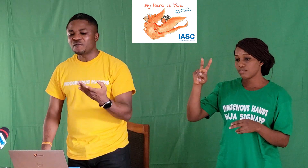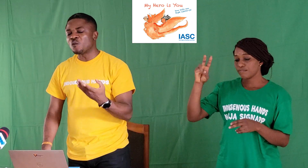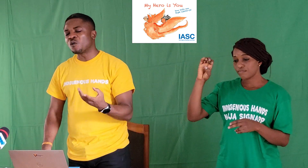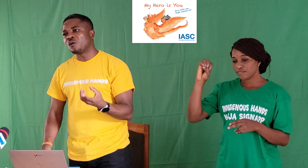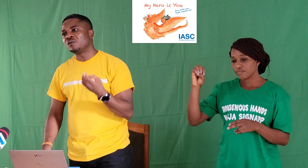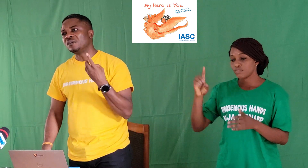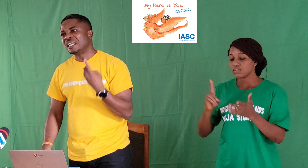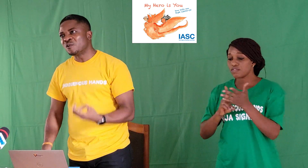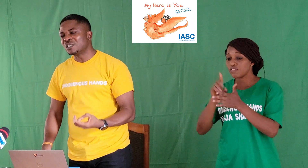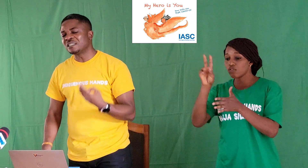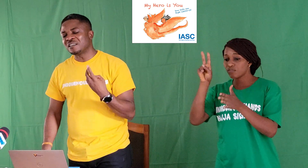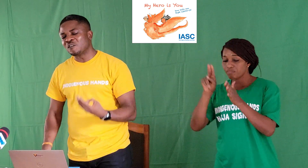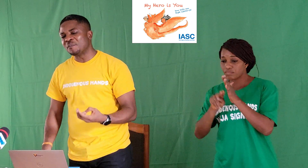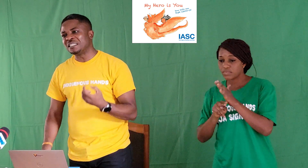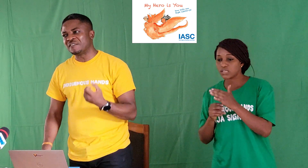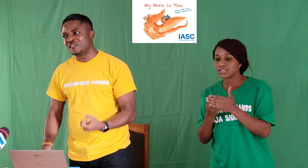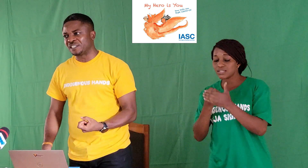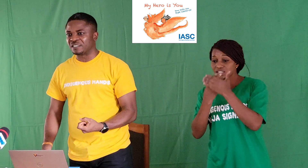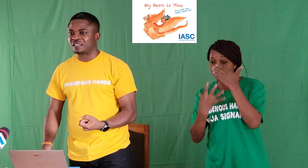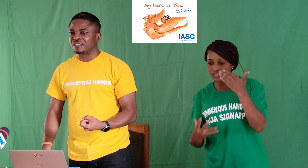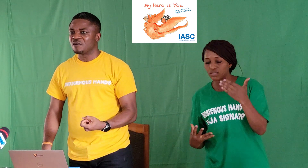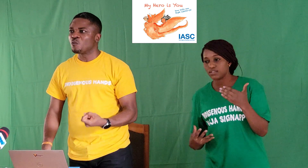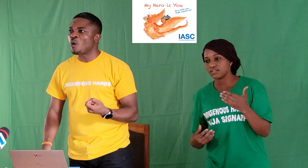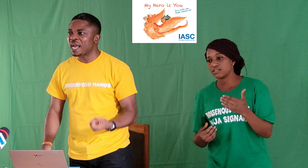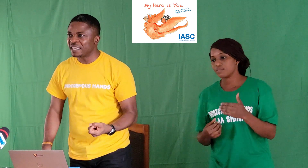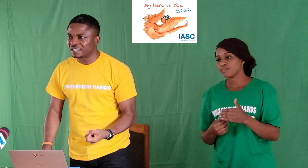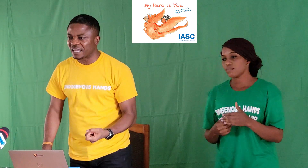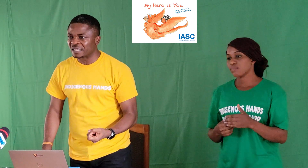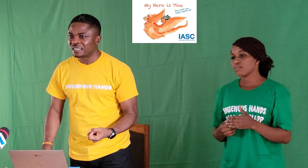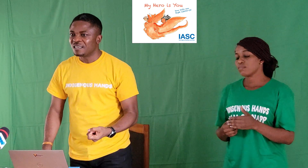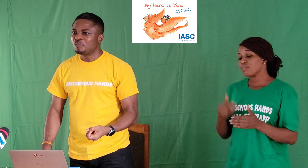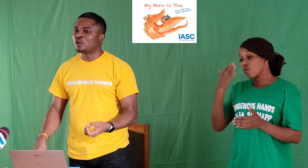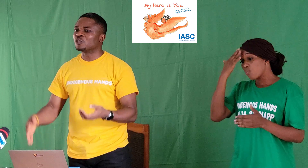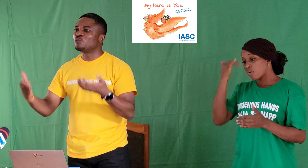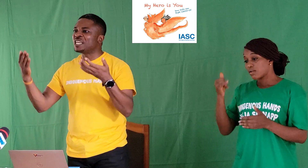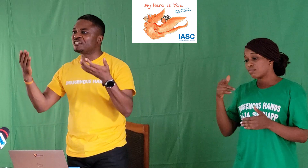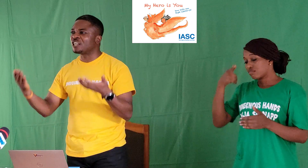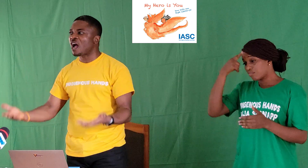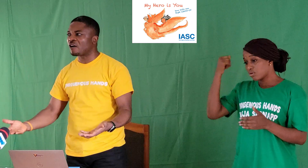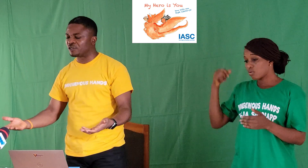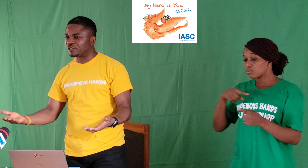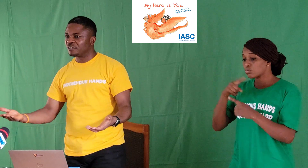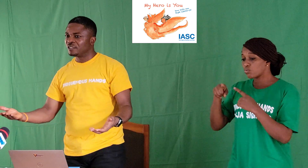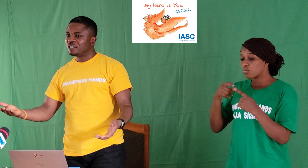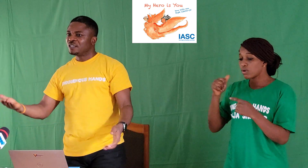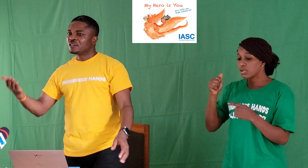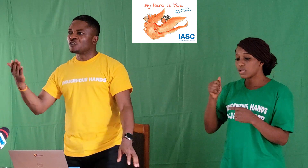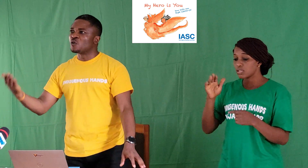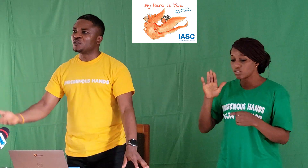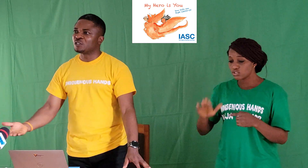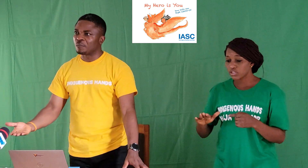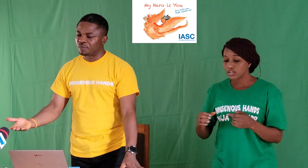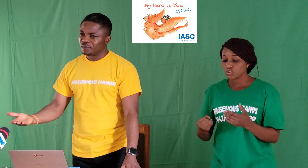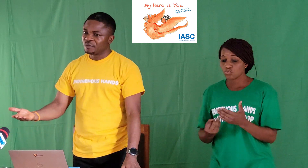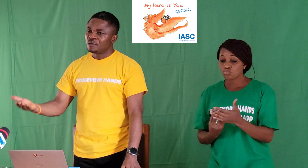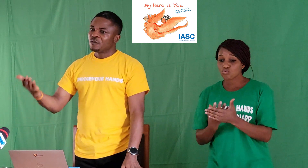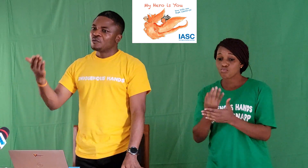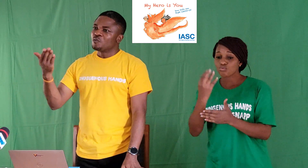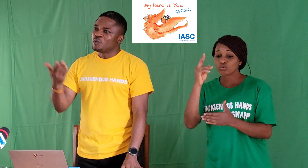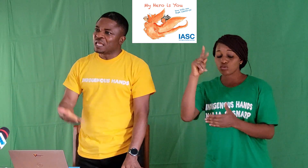They have what we call linguistic development deficiency. Why is that? Because when a child grows